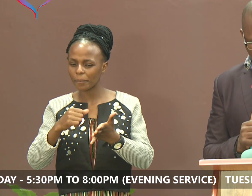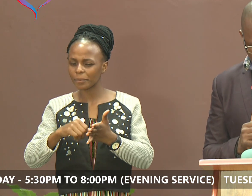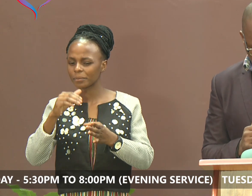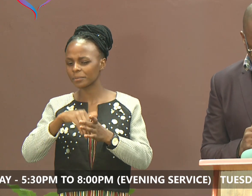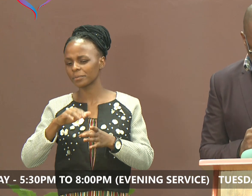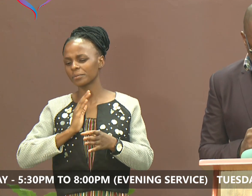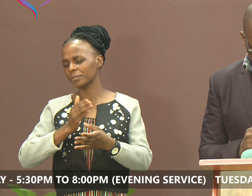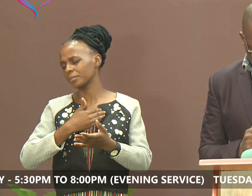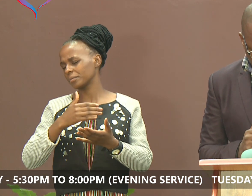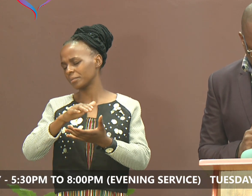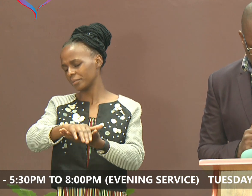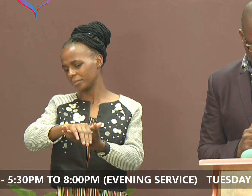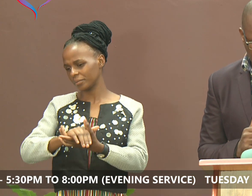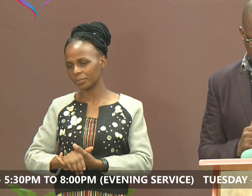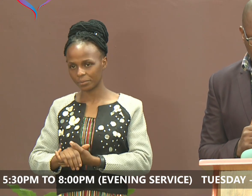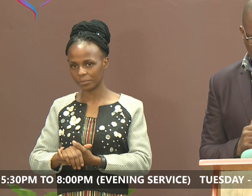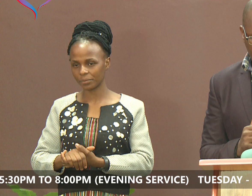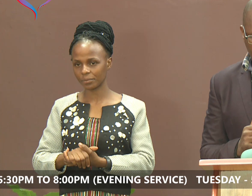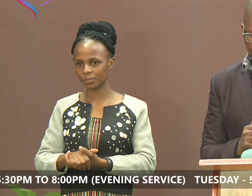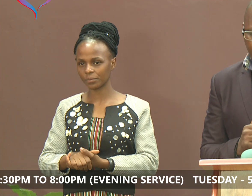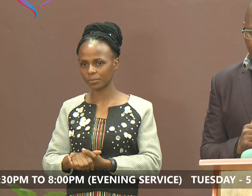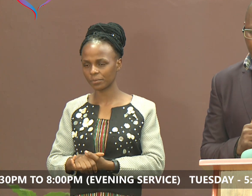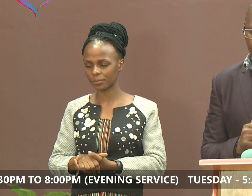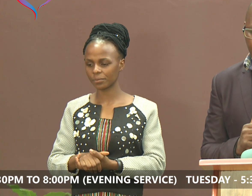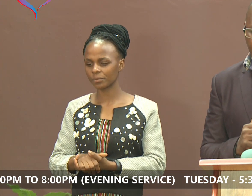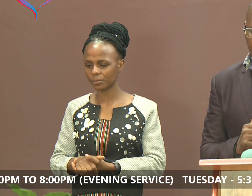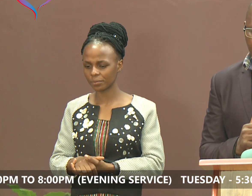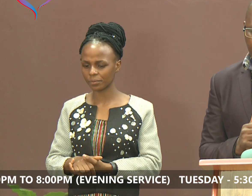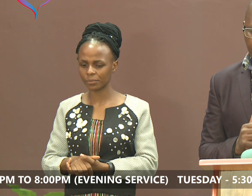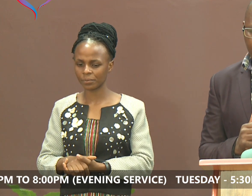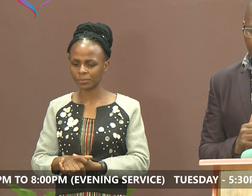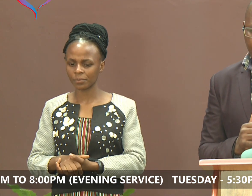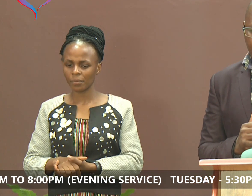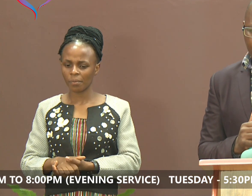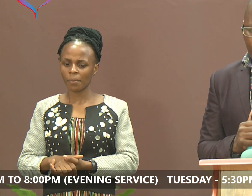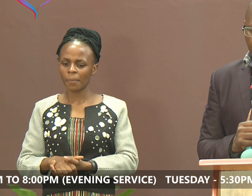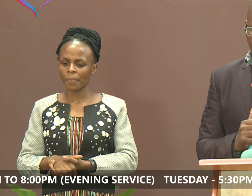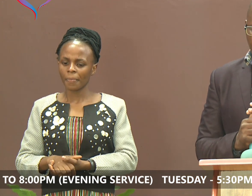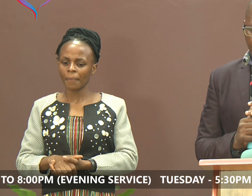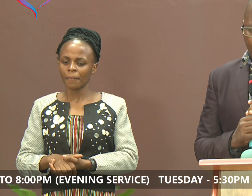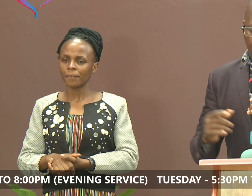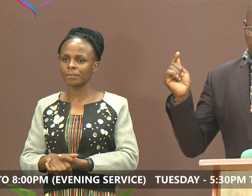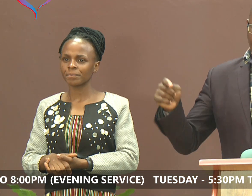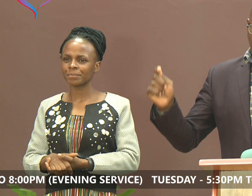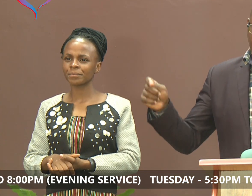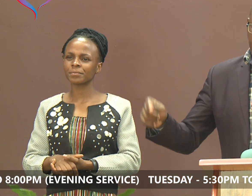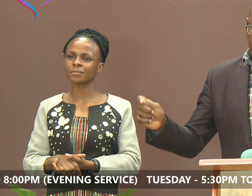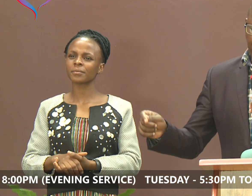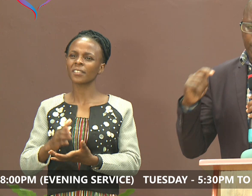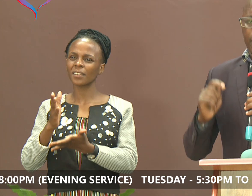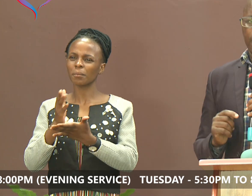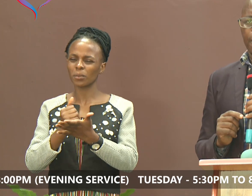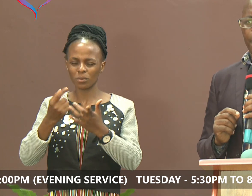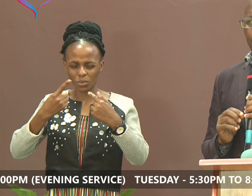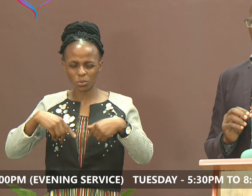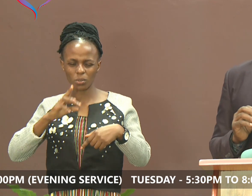the way I discover that she's not my companion, she's not my partner, then I will know there must be a problem with my wife. Because we are not